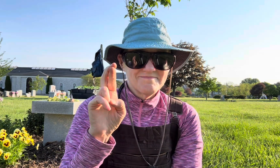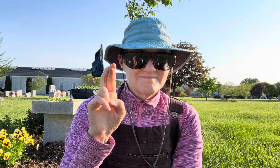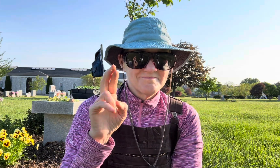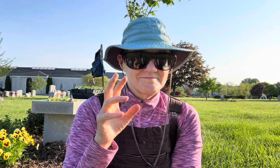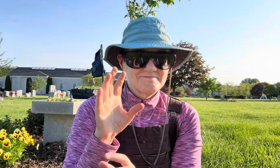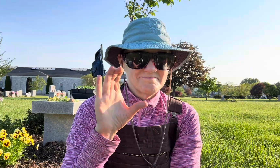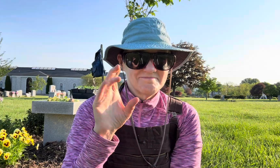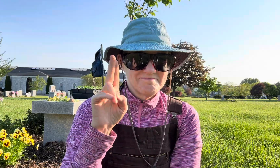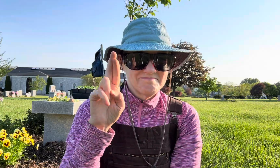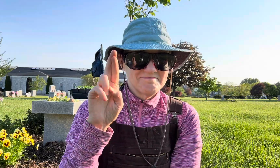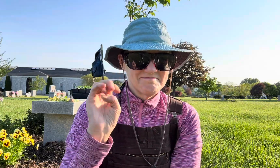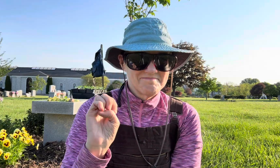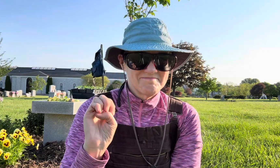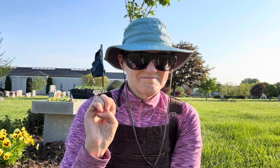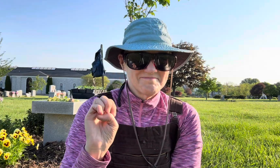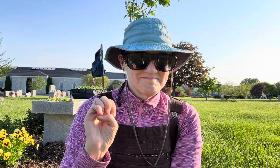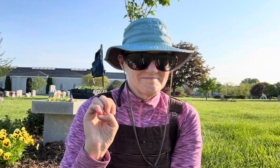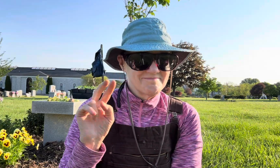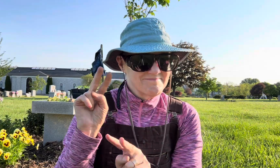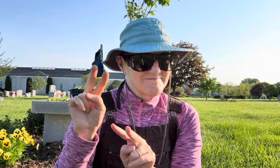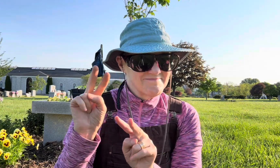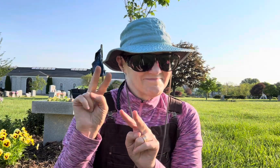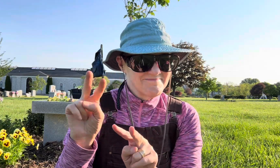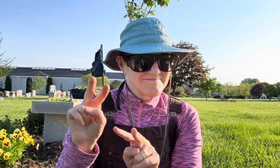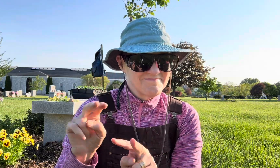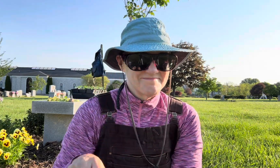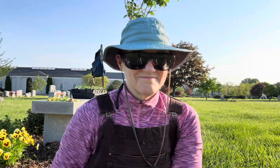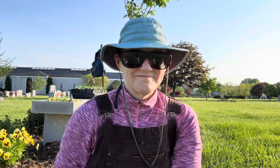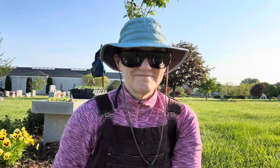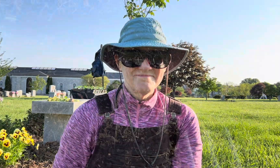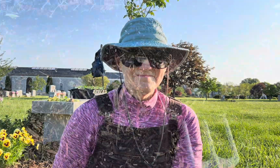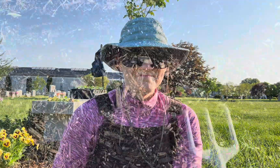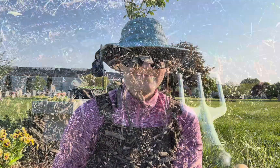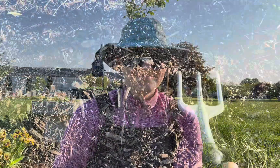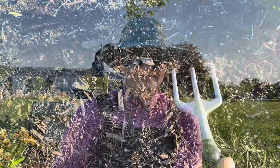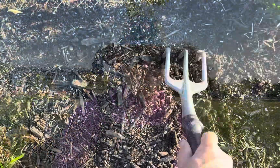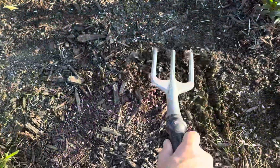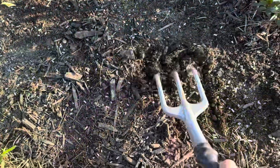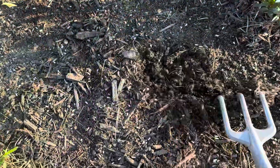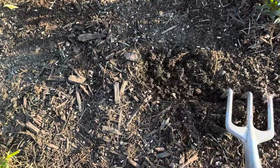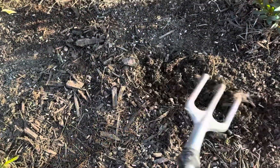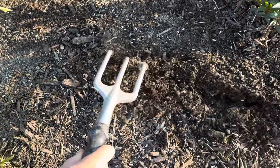cancer by getting rid of that cancerous liver. We're really looking forward to it.